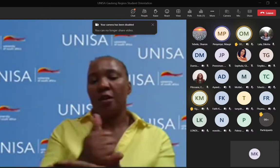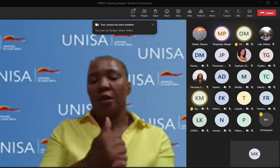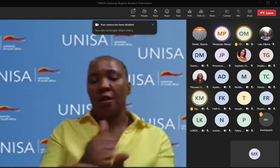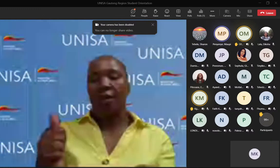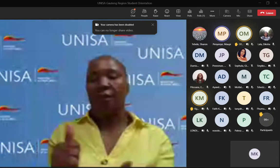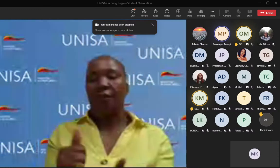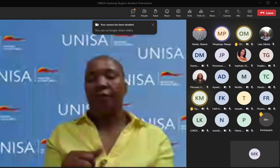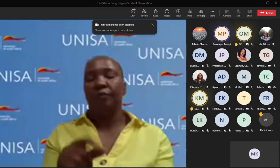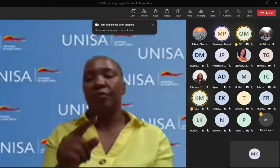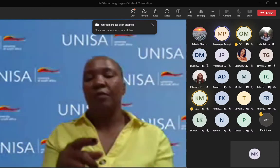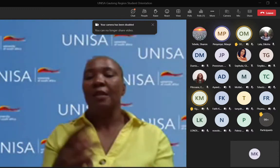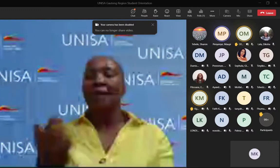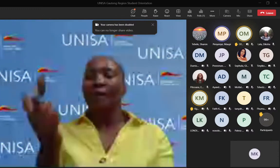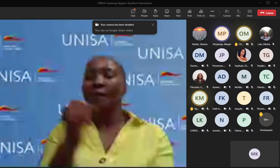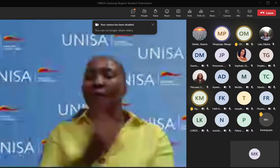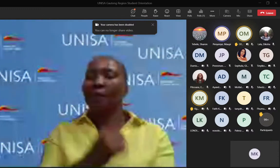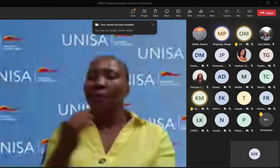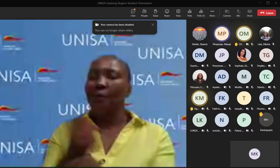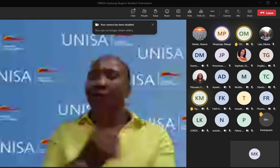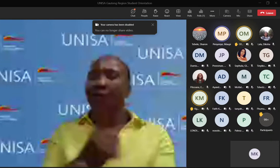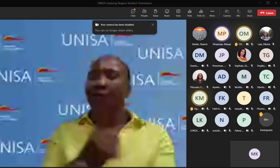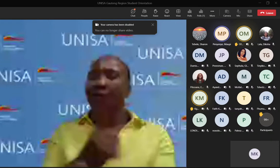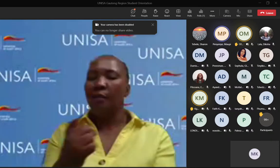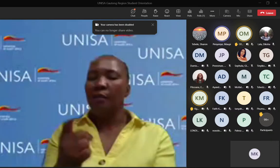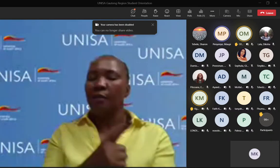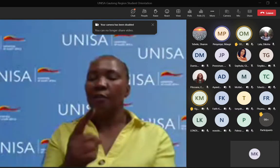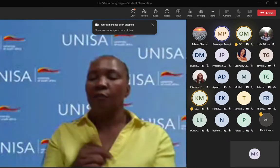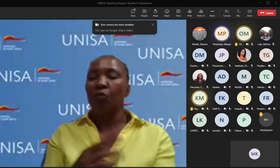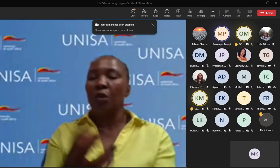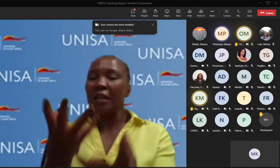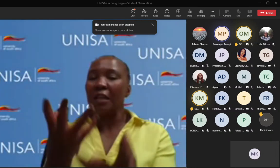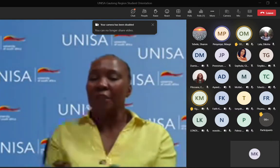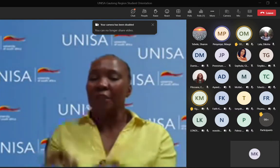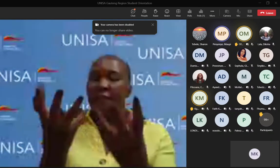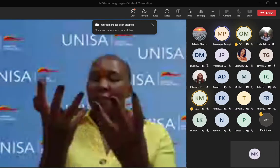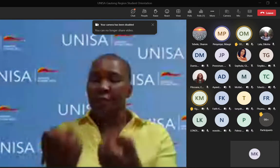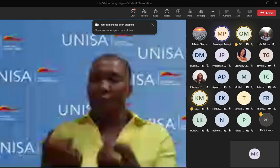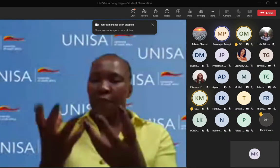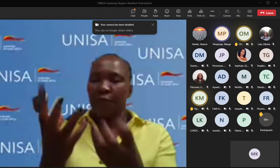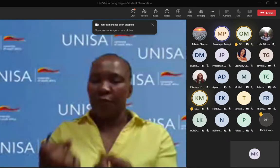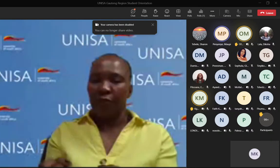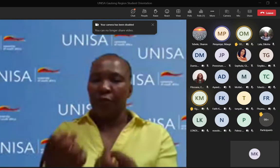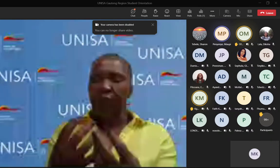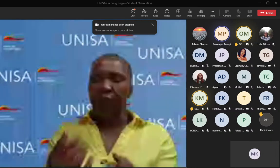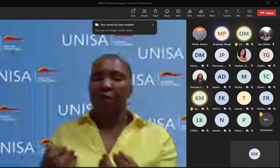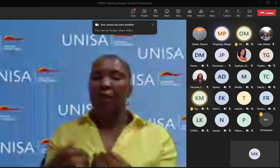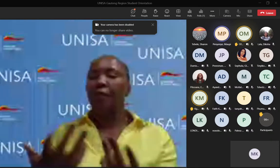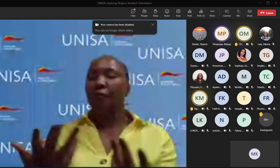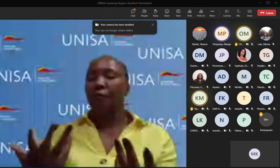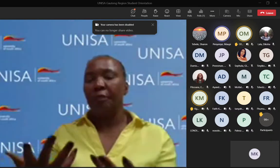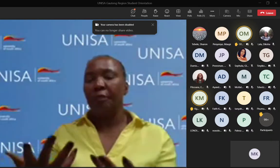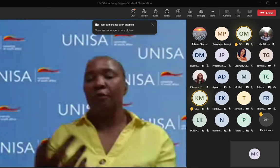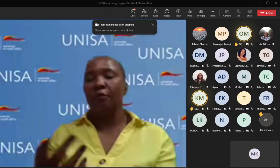a daily basis and as we'll see them we activate those regions those air lists as we get them